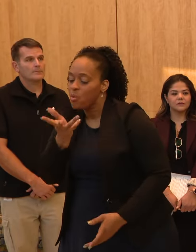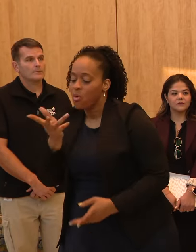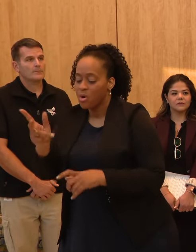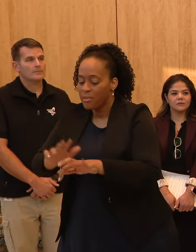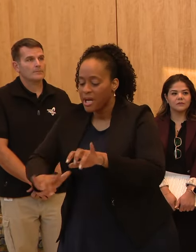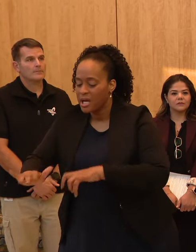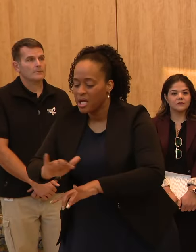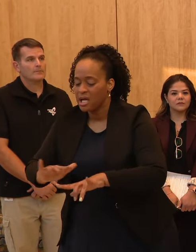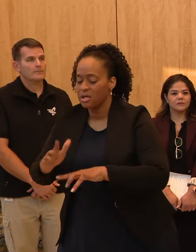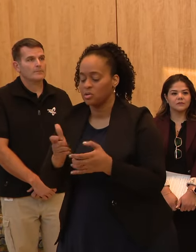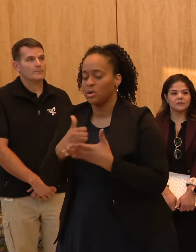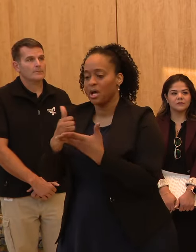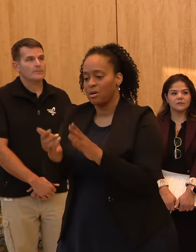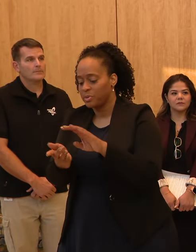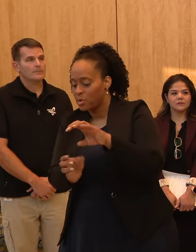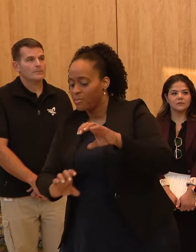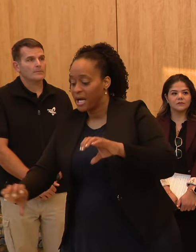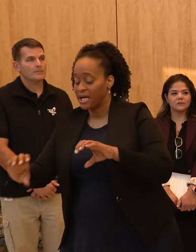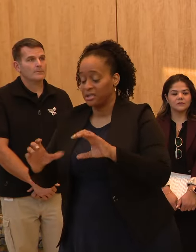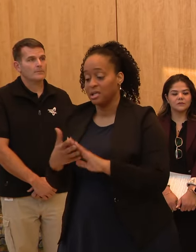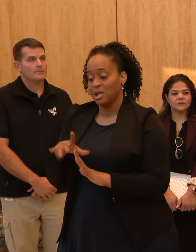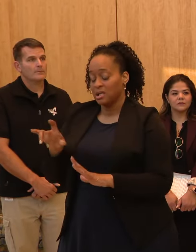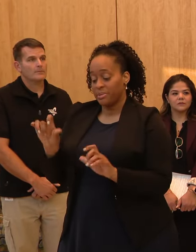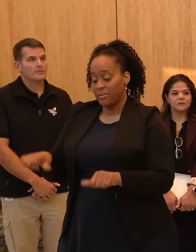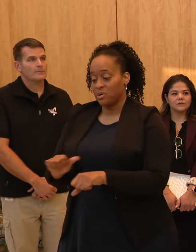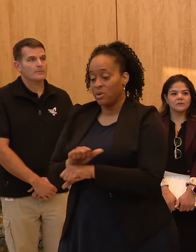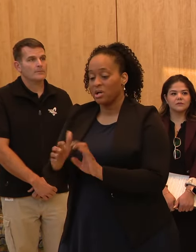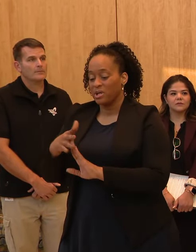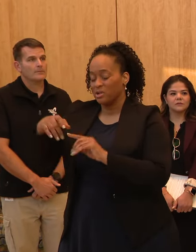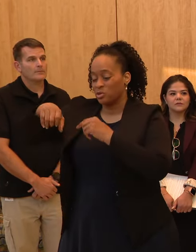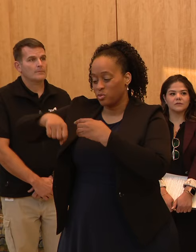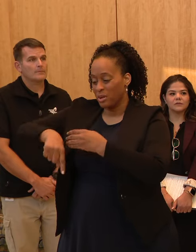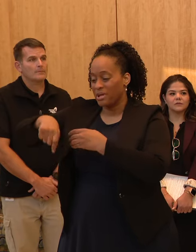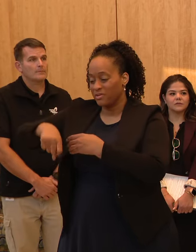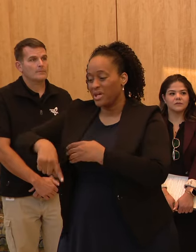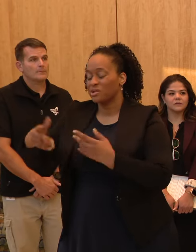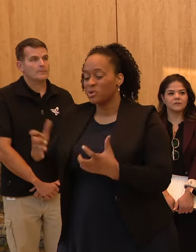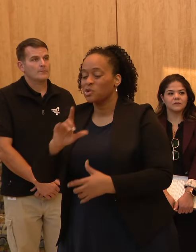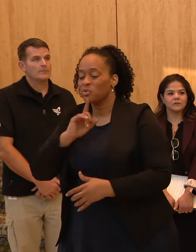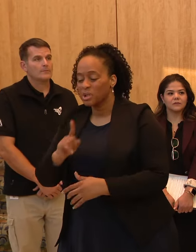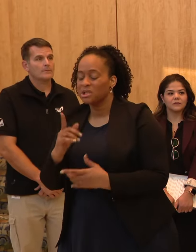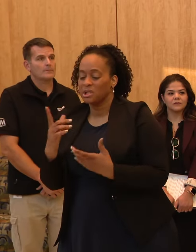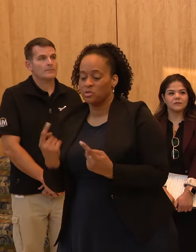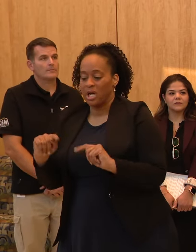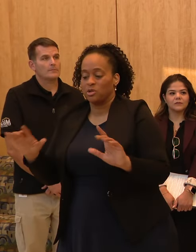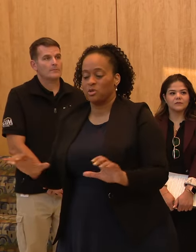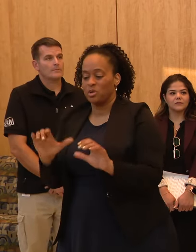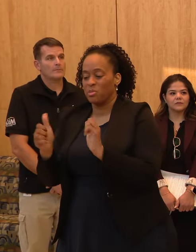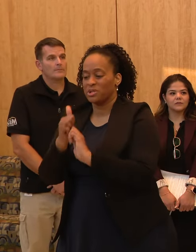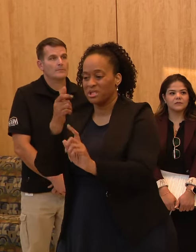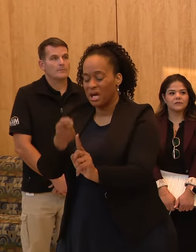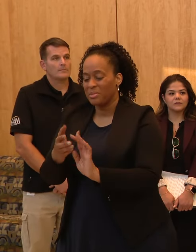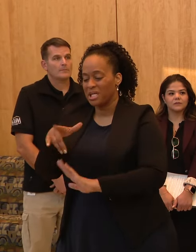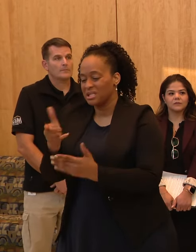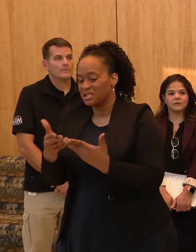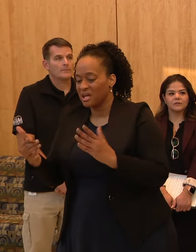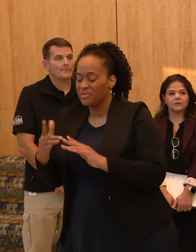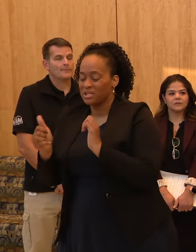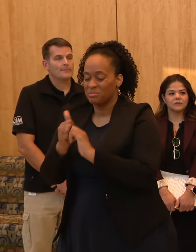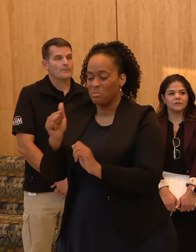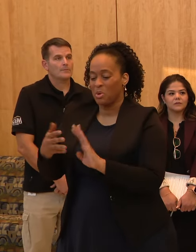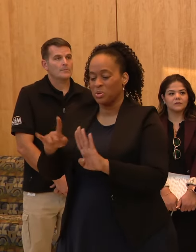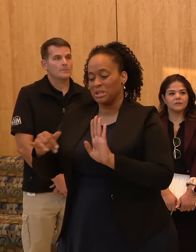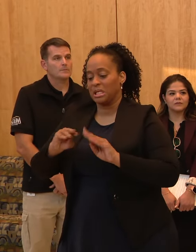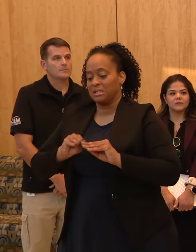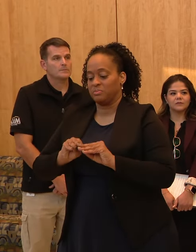help those pipes, do what they need to do. Really, when you're dripping your faucets, that's what you're really getting to most of the time anyways, is the stuff that's most